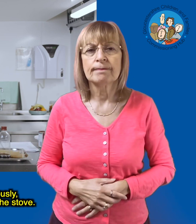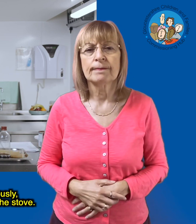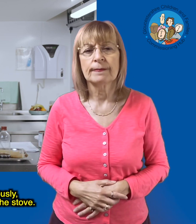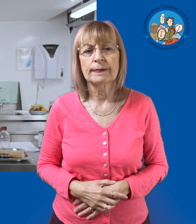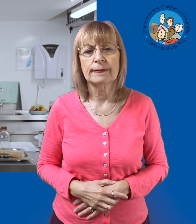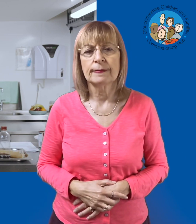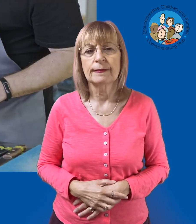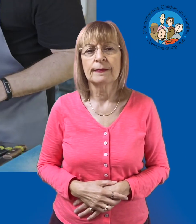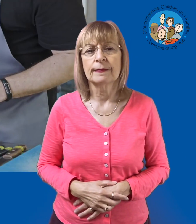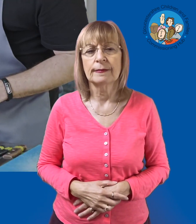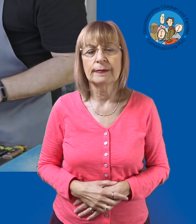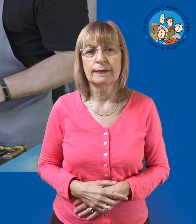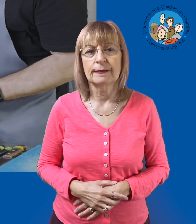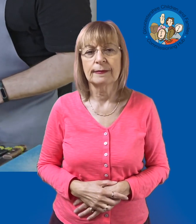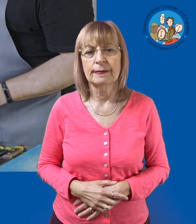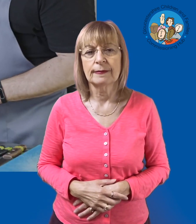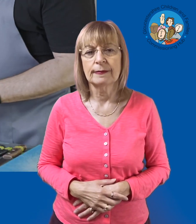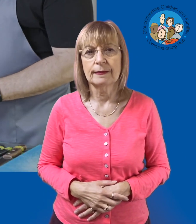the stove.